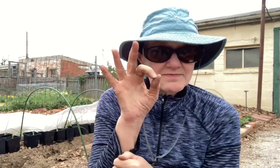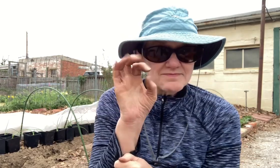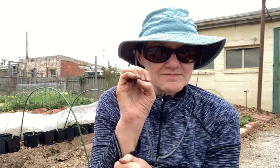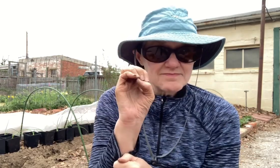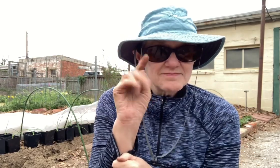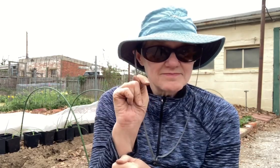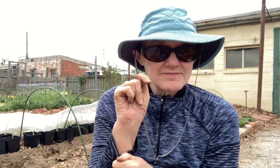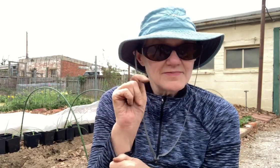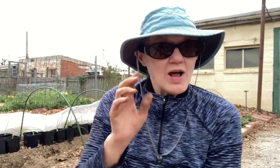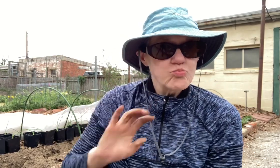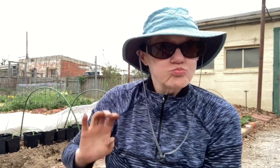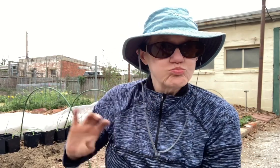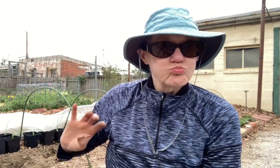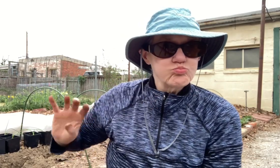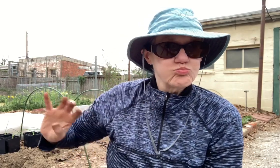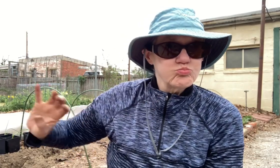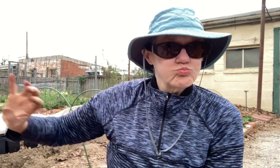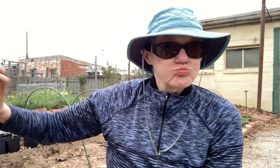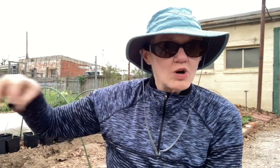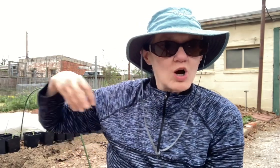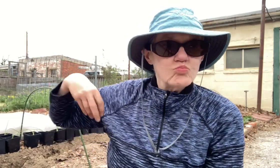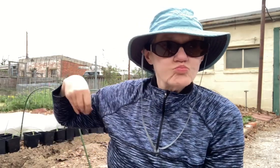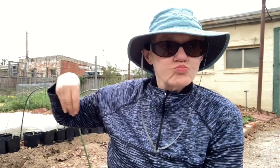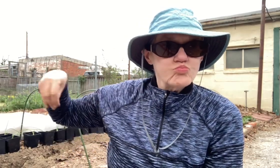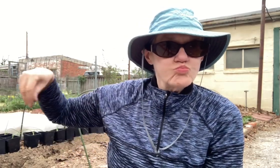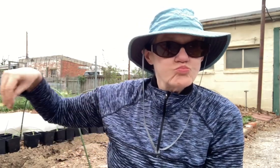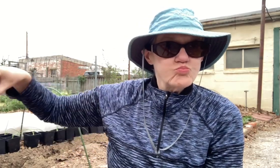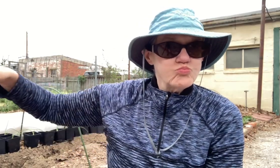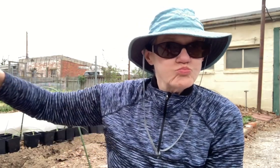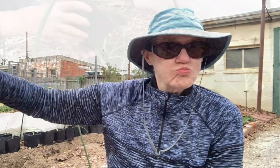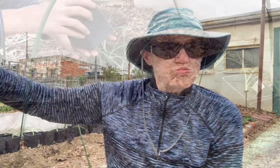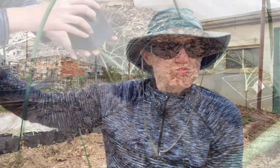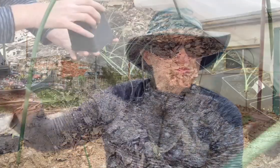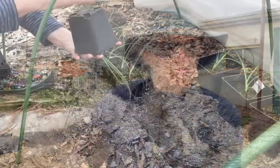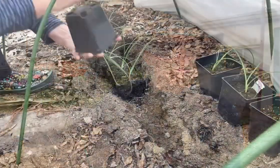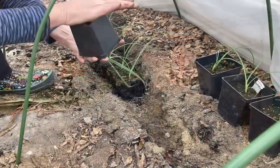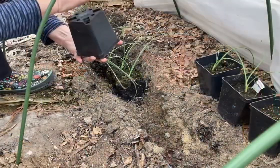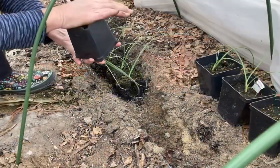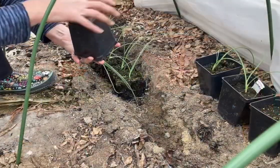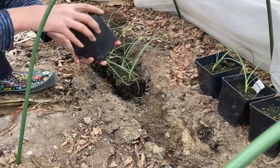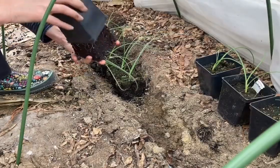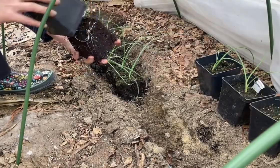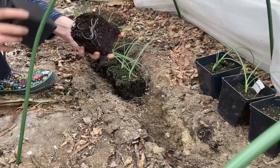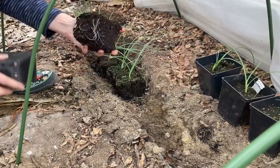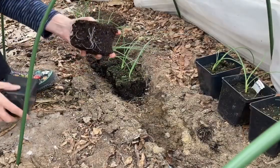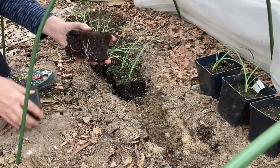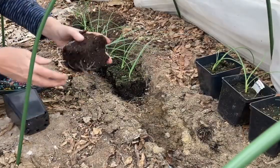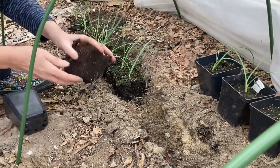10 feet. And just dust that on top of your rows.